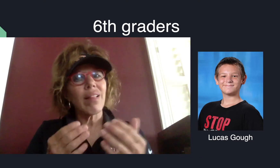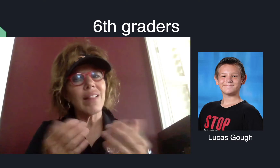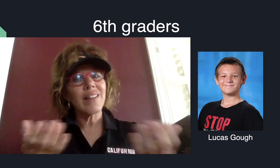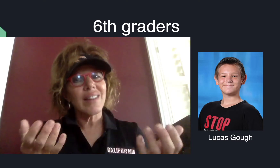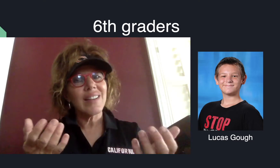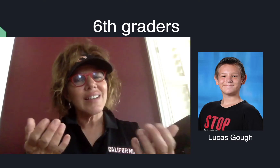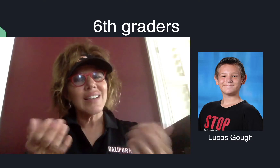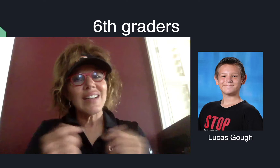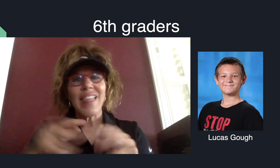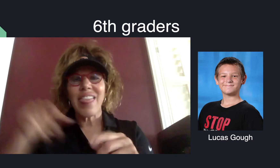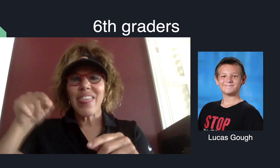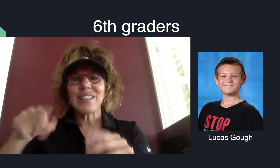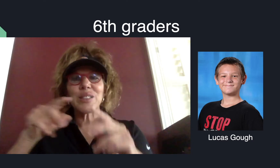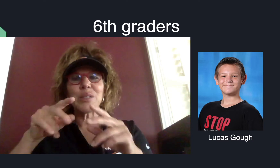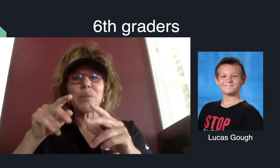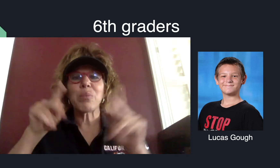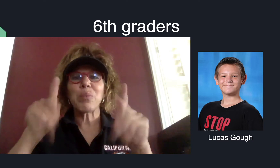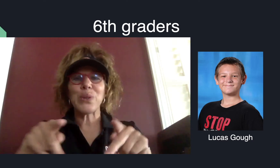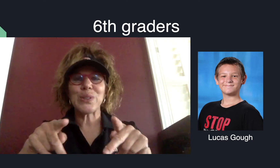quiet, humble.